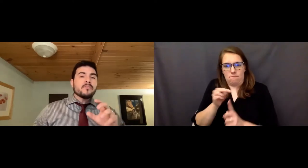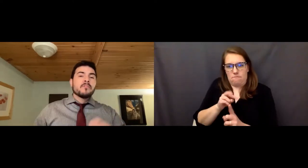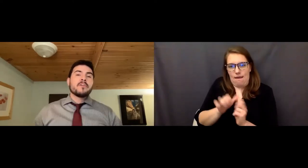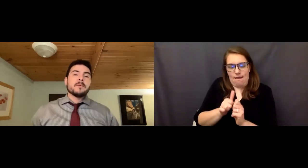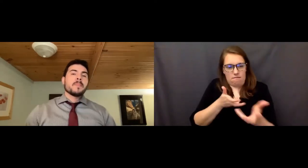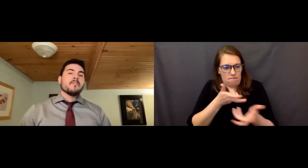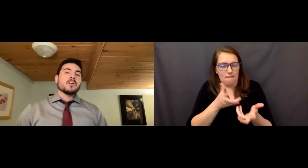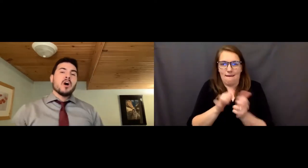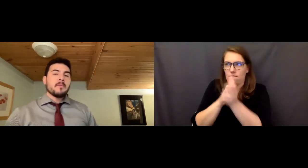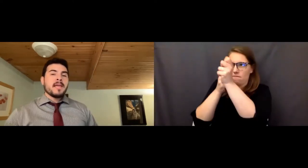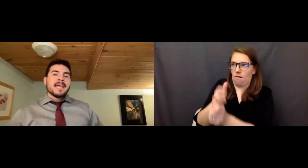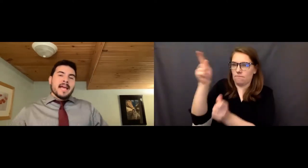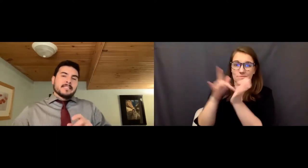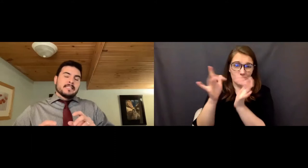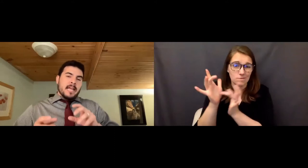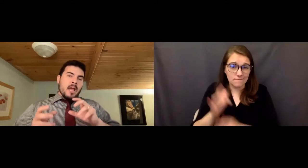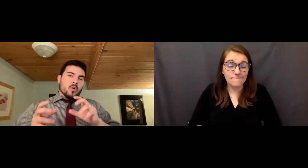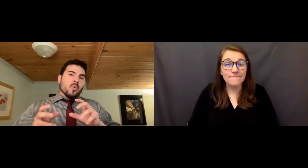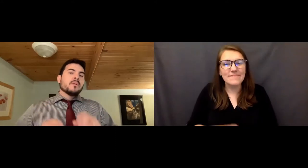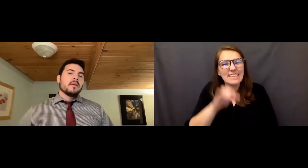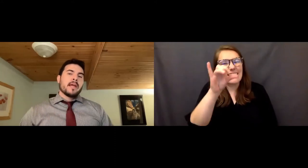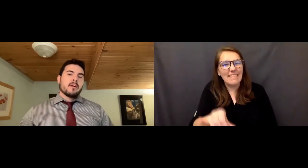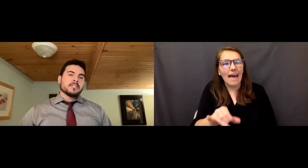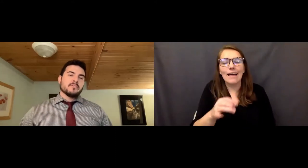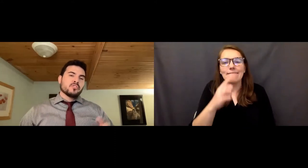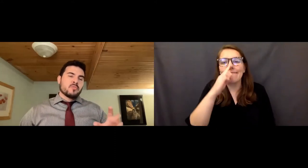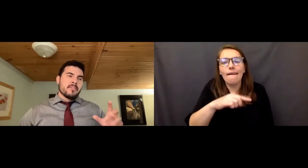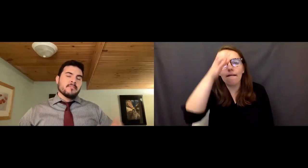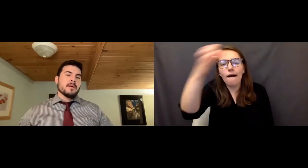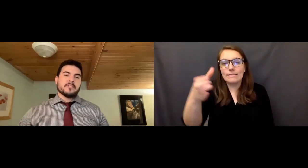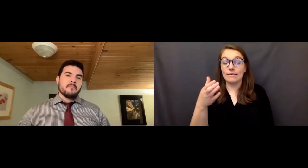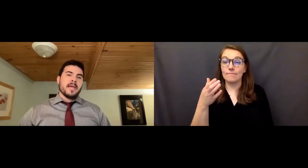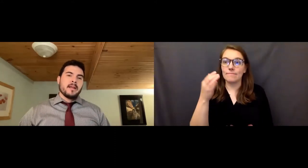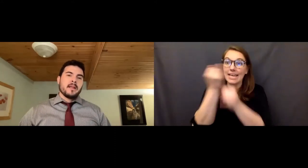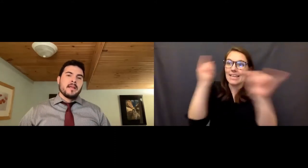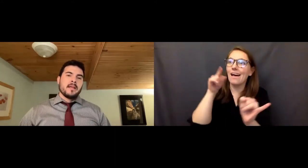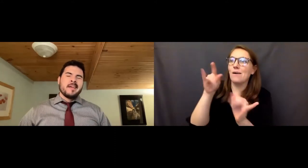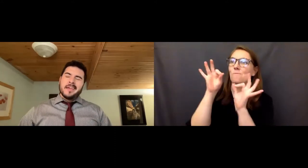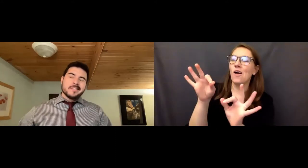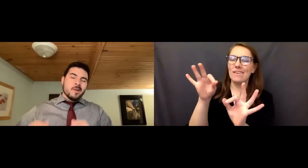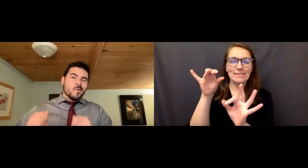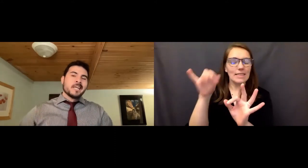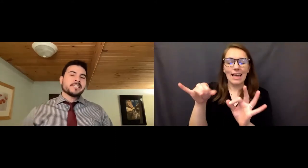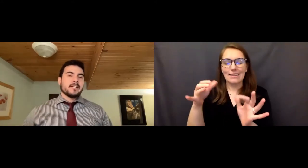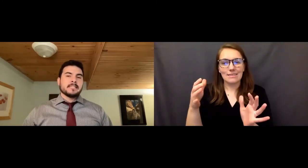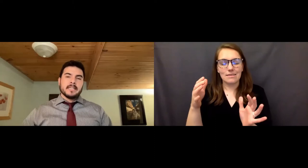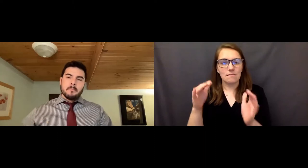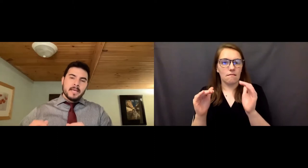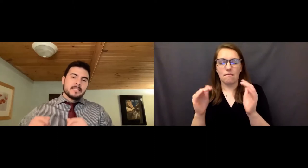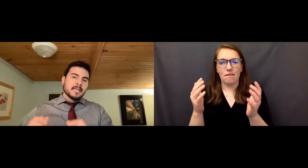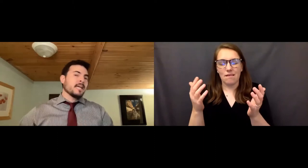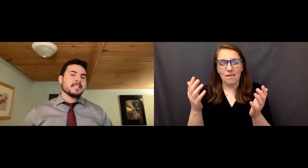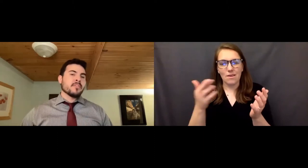The false freedom of autonomy casts a golden caricature of strength as the measure of man. It is a